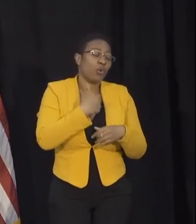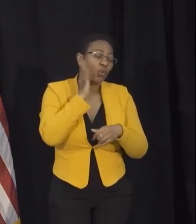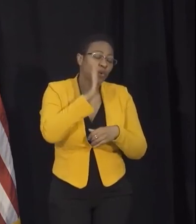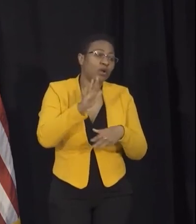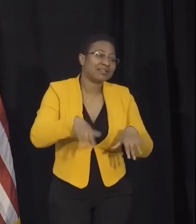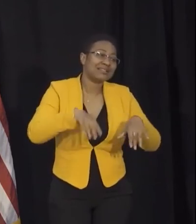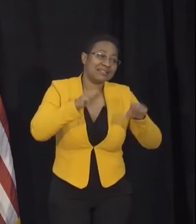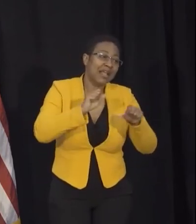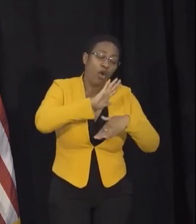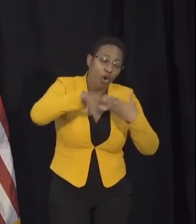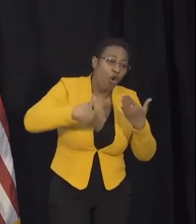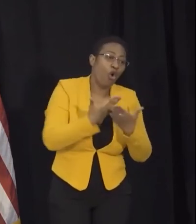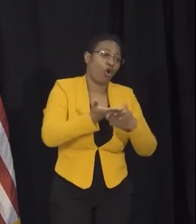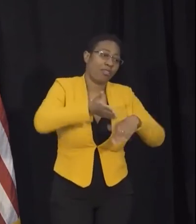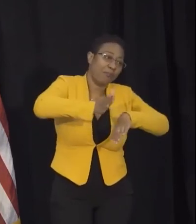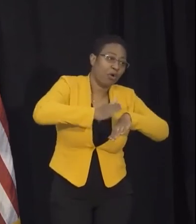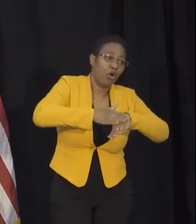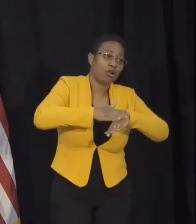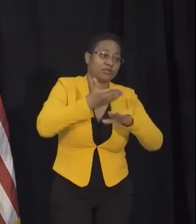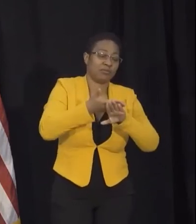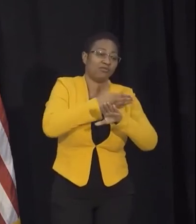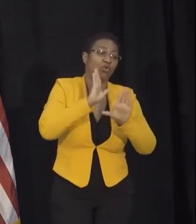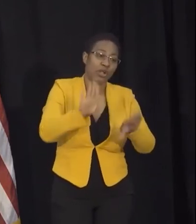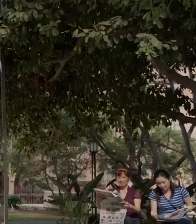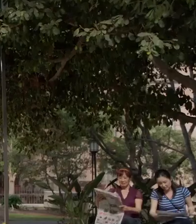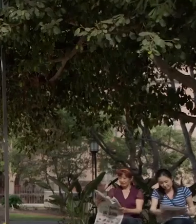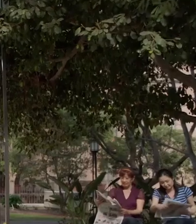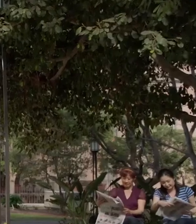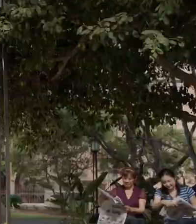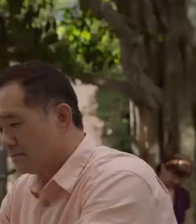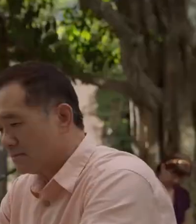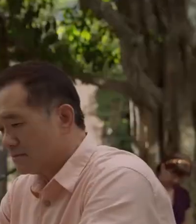to take every reasonable precaution before we open up. Thank you.